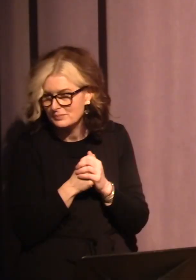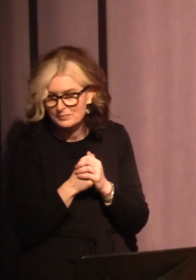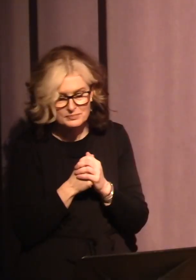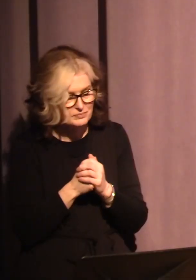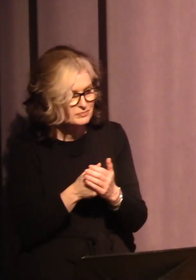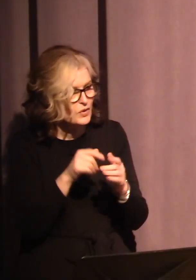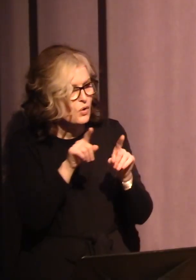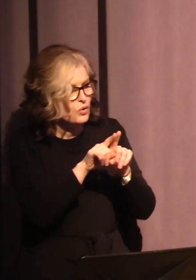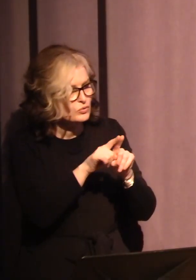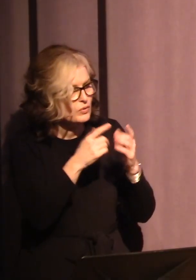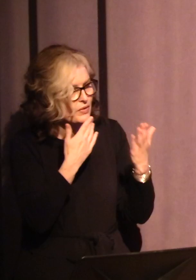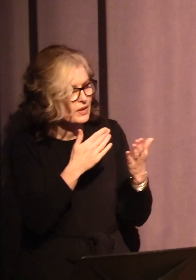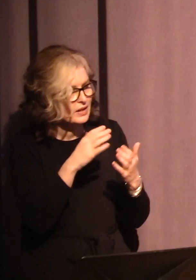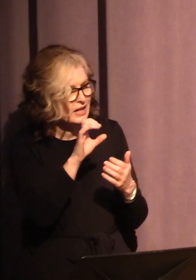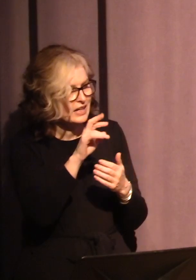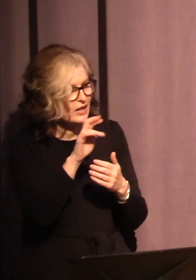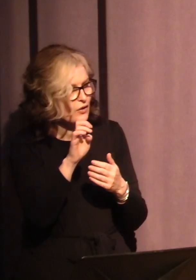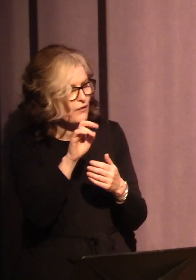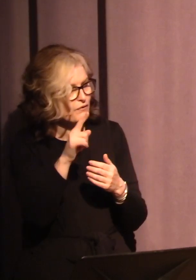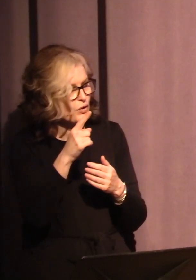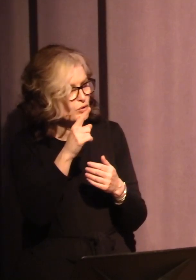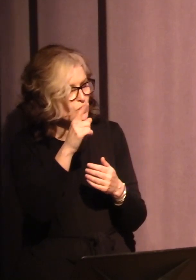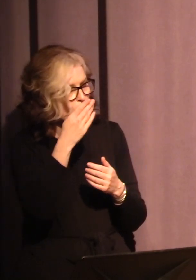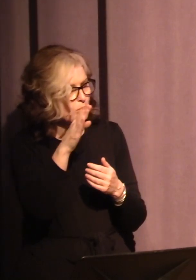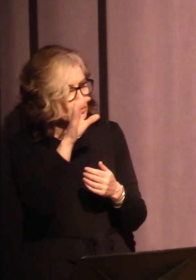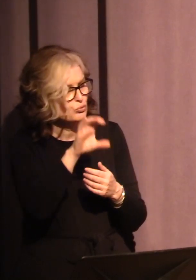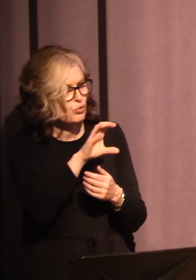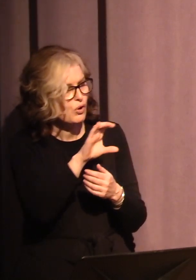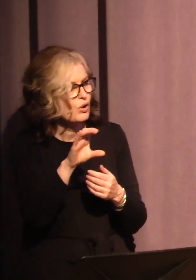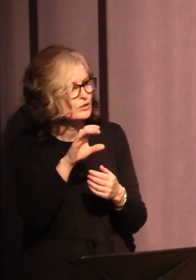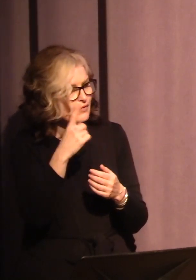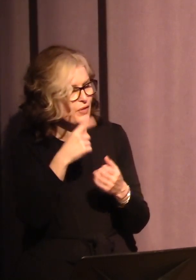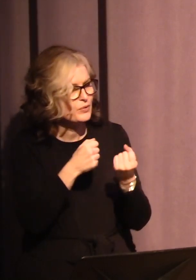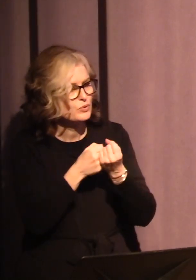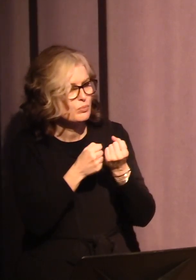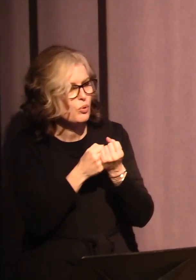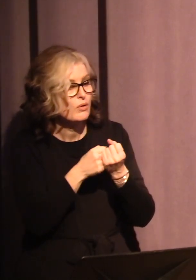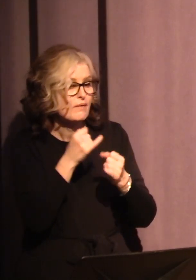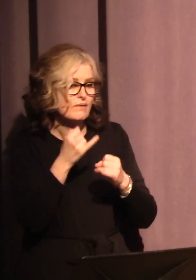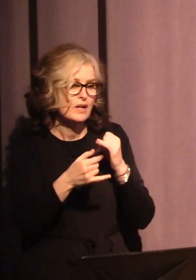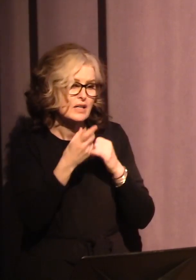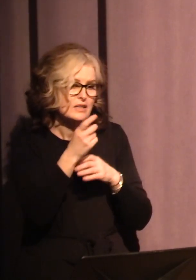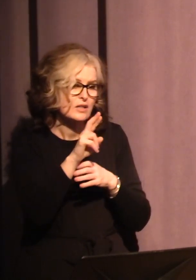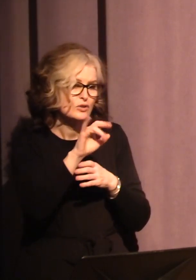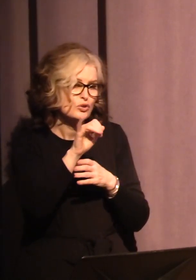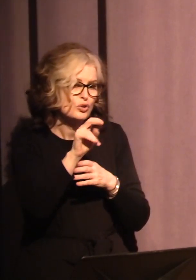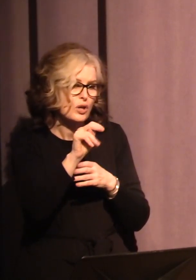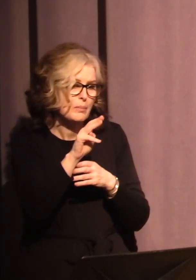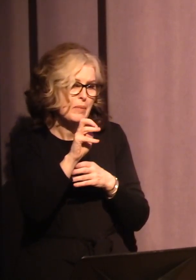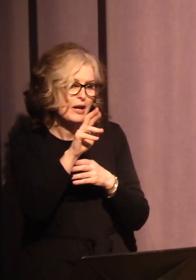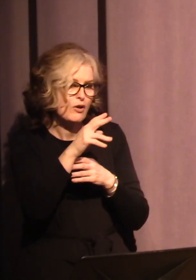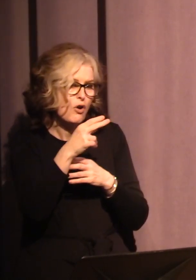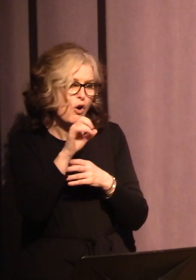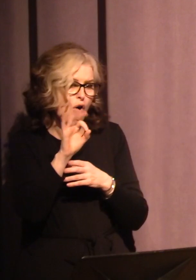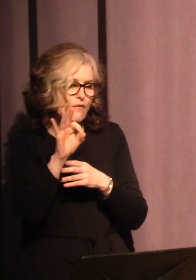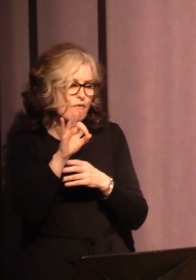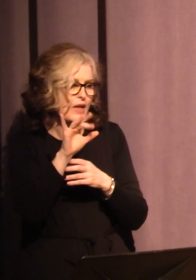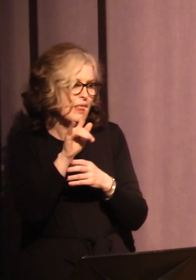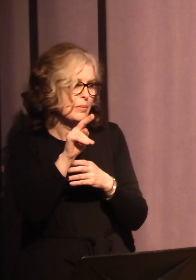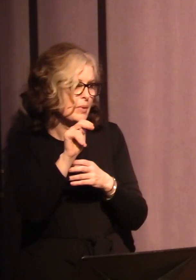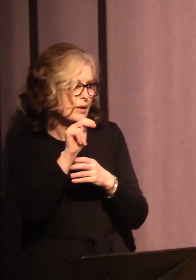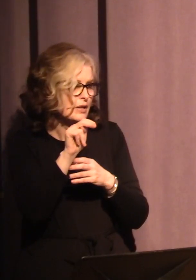I'd like to also thank Care First, Blue Cross Blue Shield for their sponsorship, and finally, Dr. John Meyerhoff and Linnell